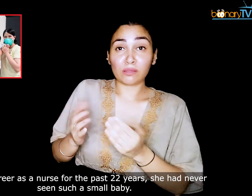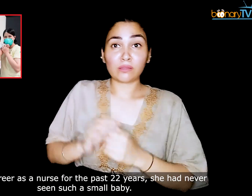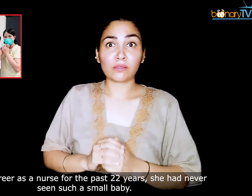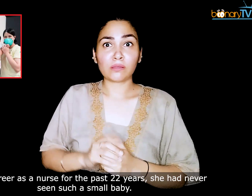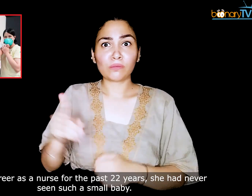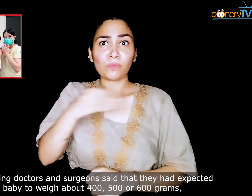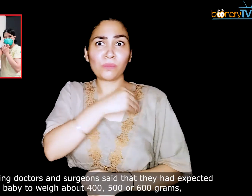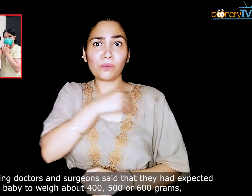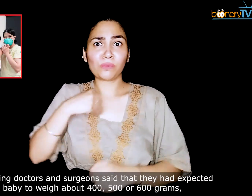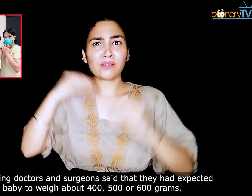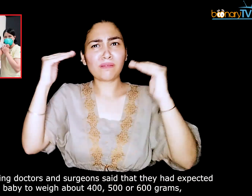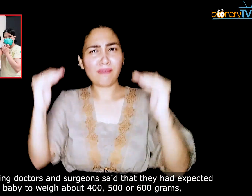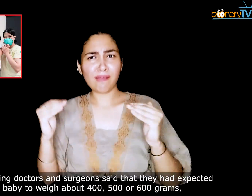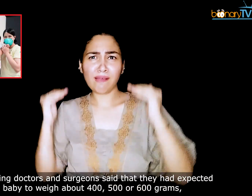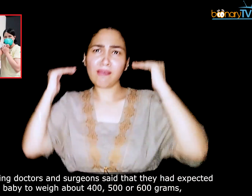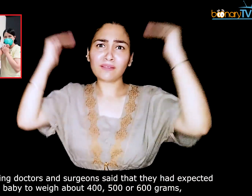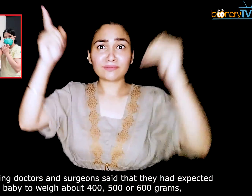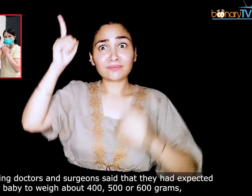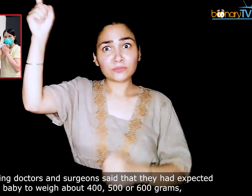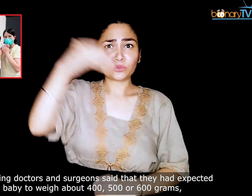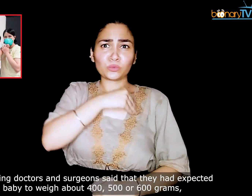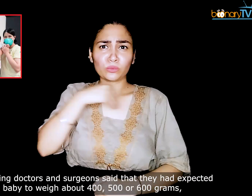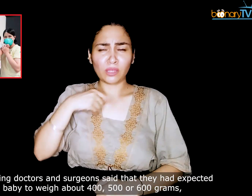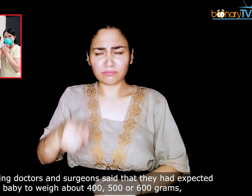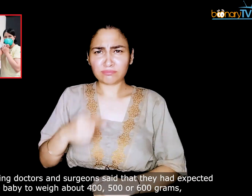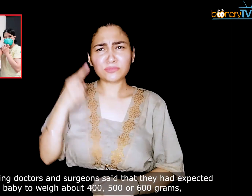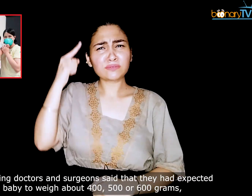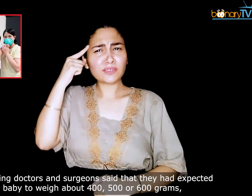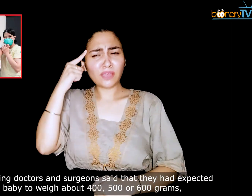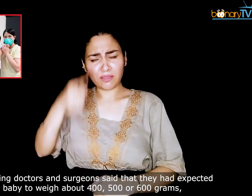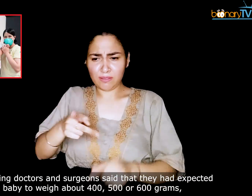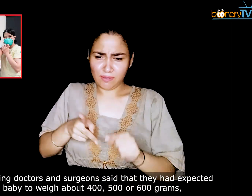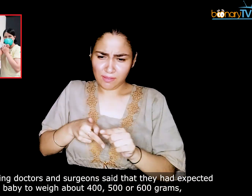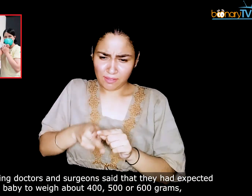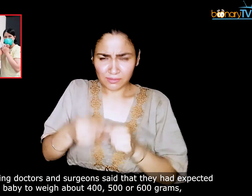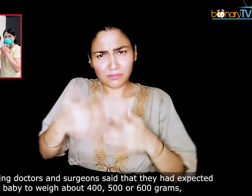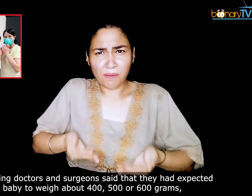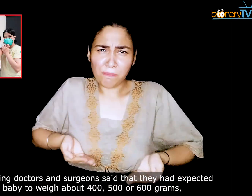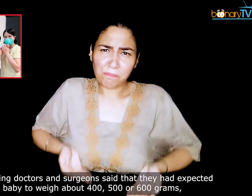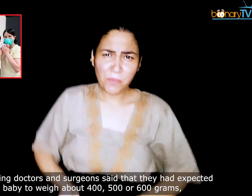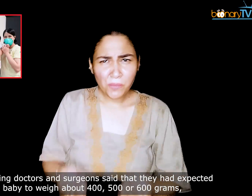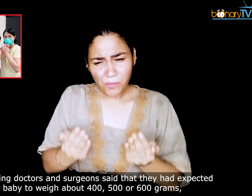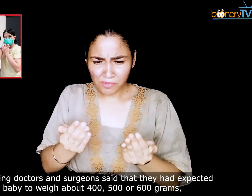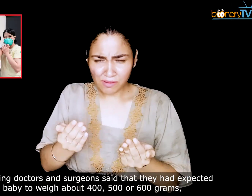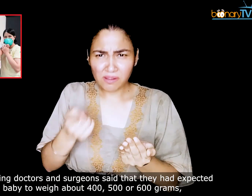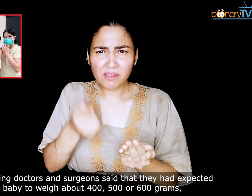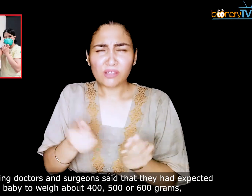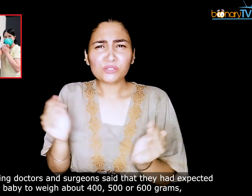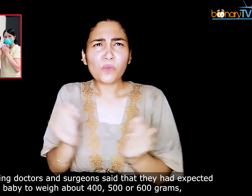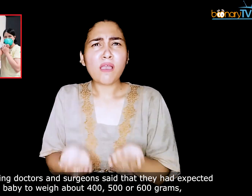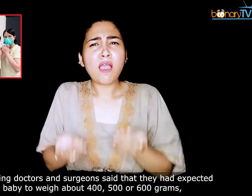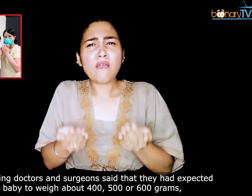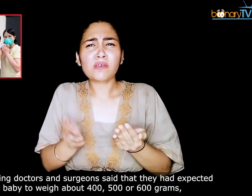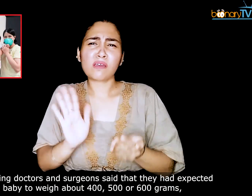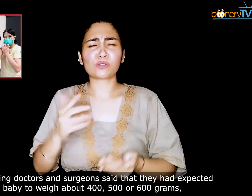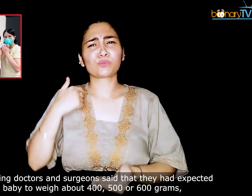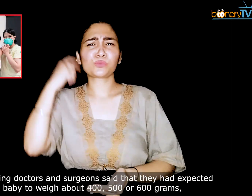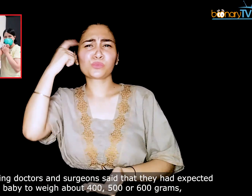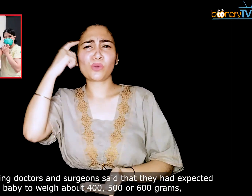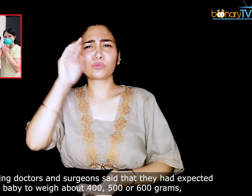The operating doctors and surgeons said that they had expected the baby